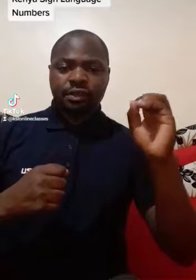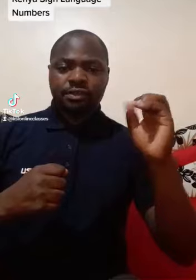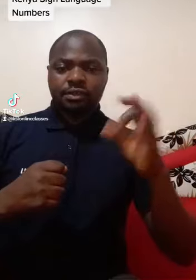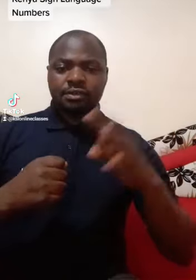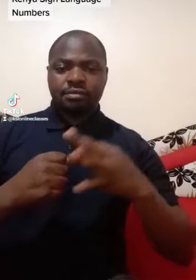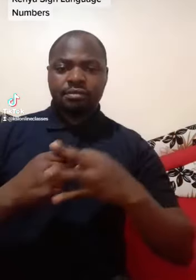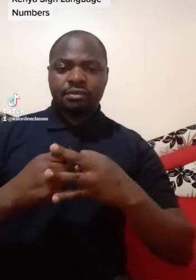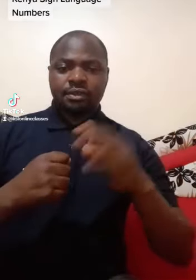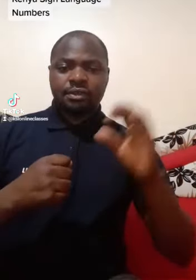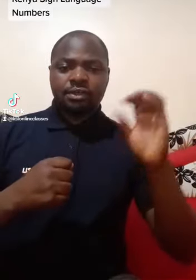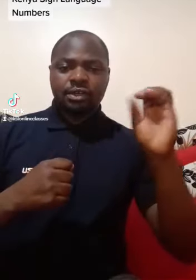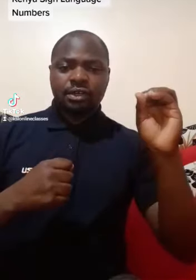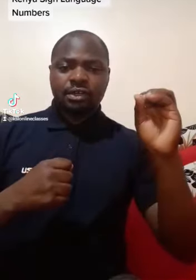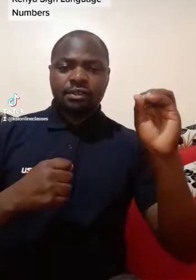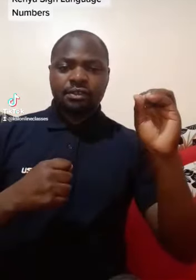70, 80,